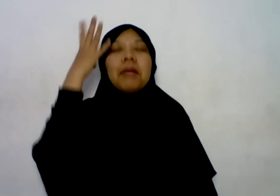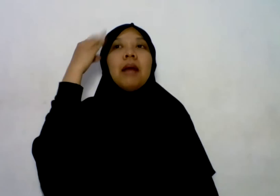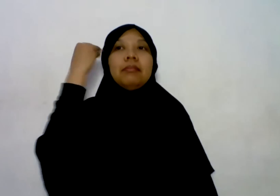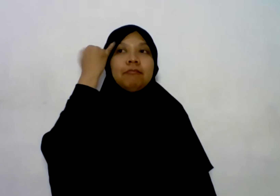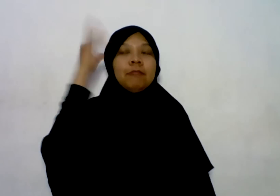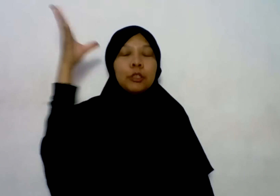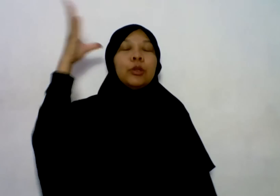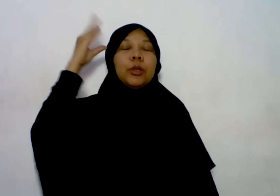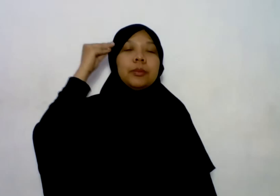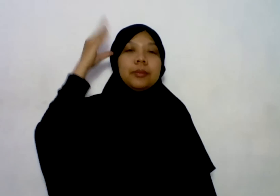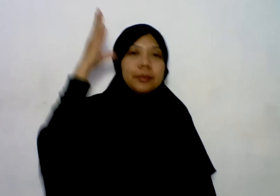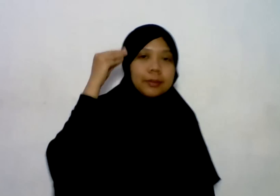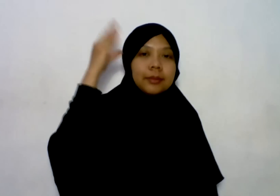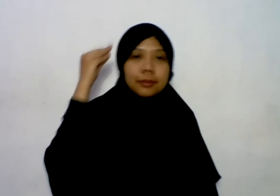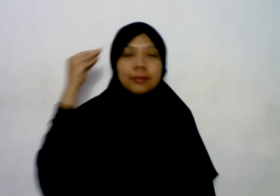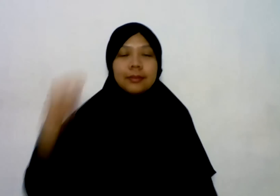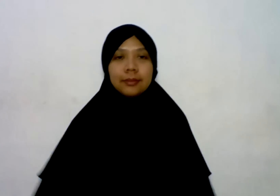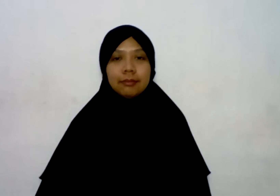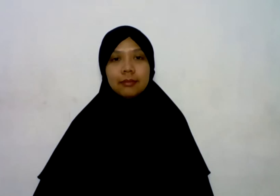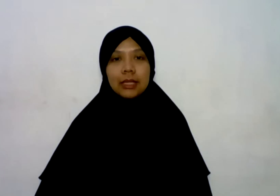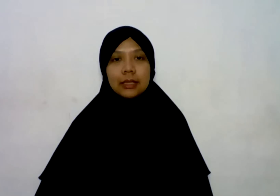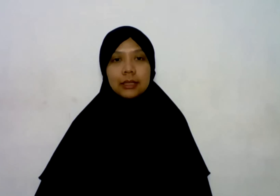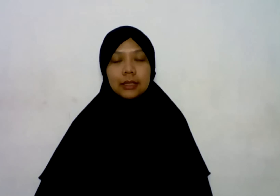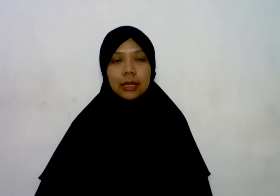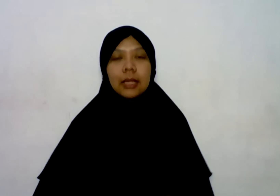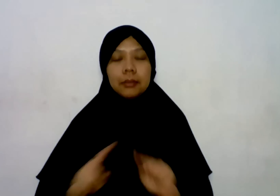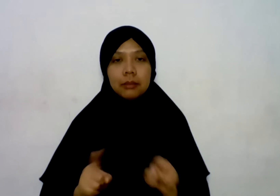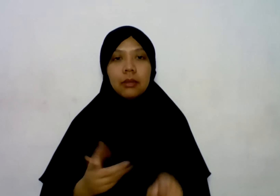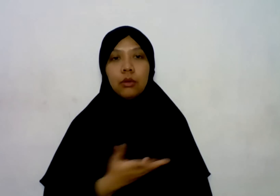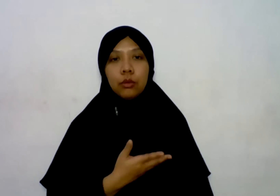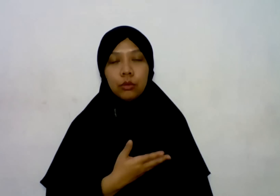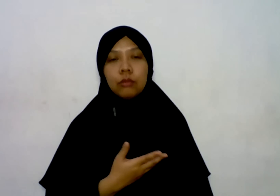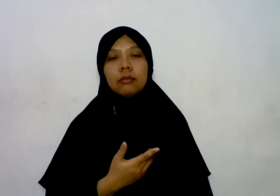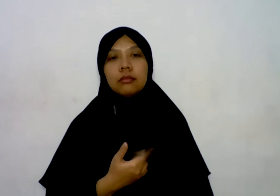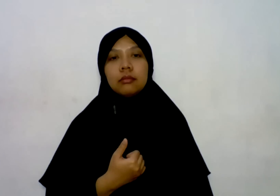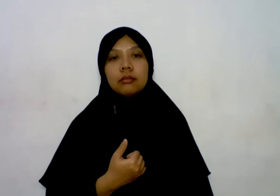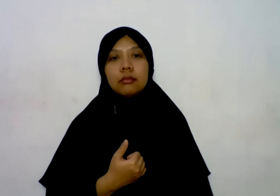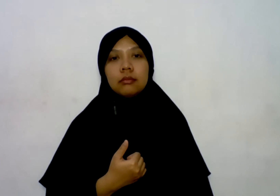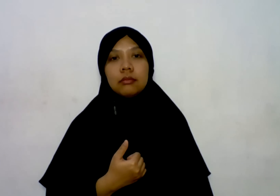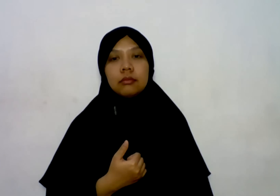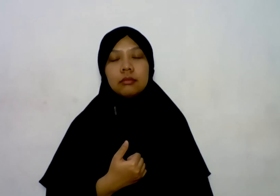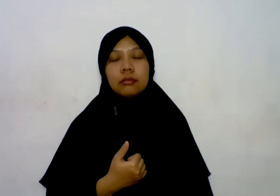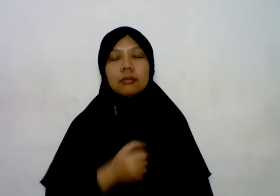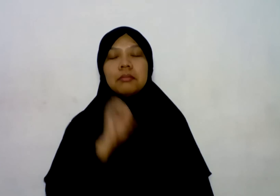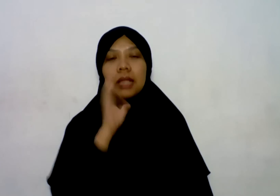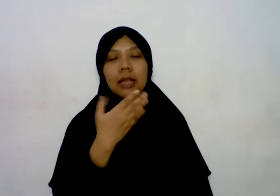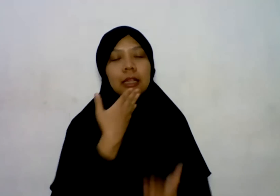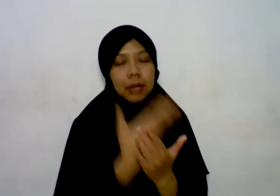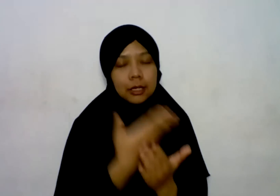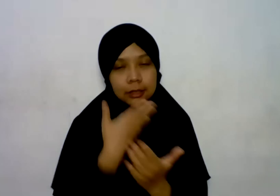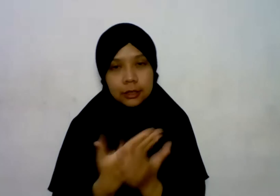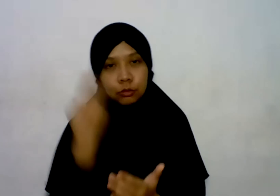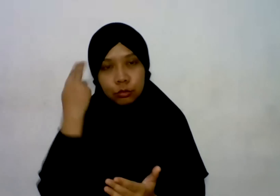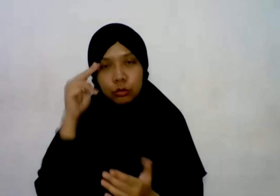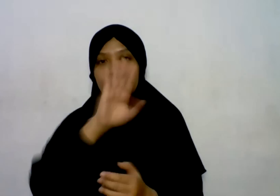from all speakers. So, but I will take this opportunity to thank for all speakers and audiences for